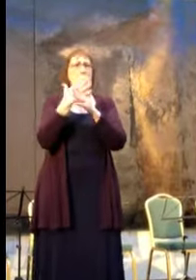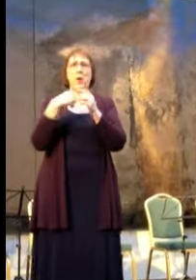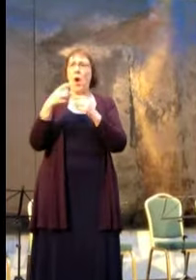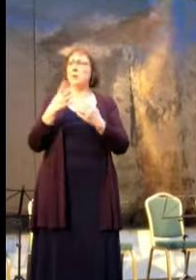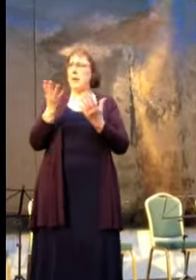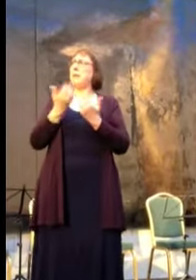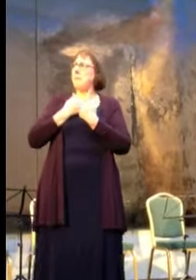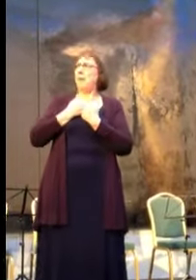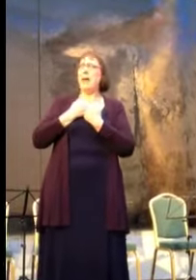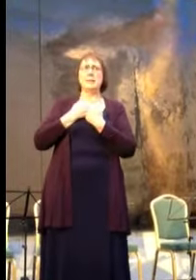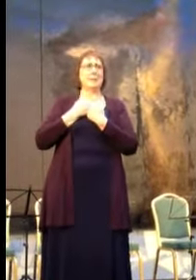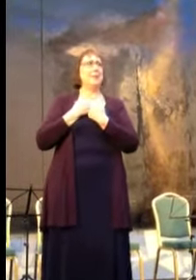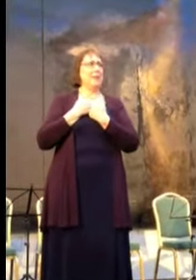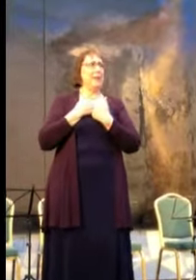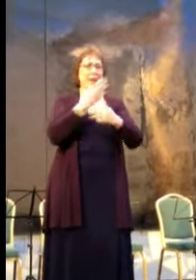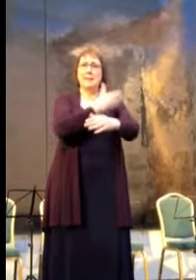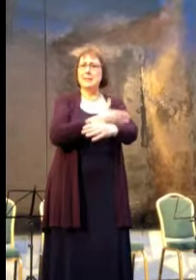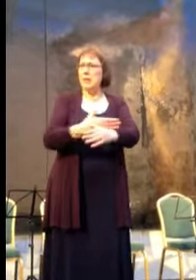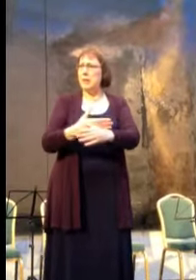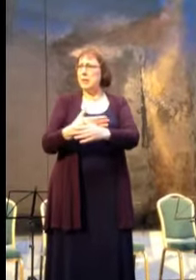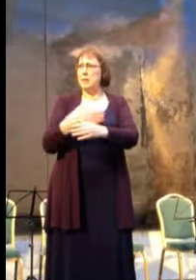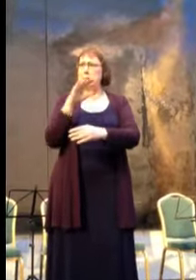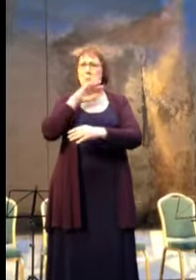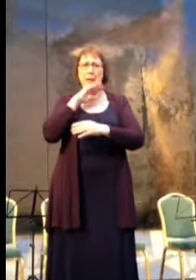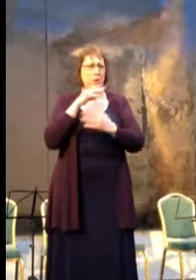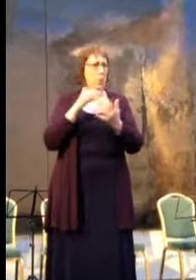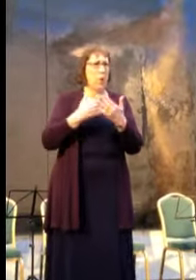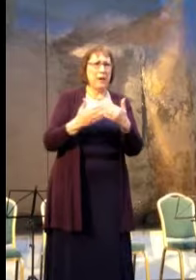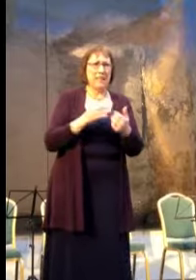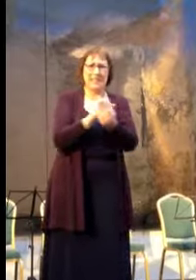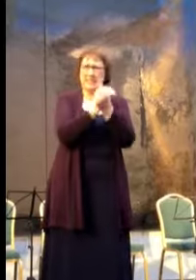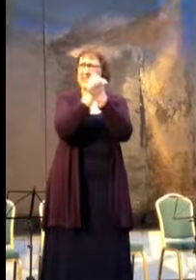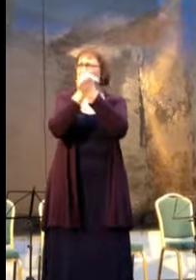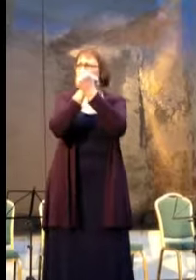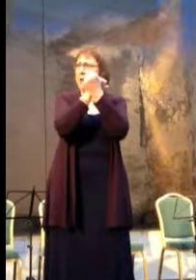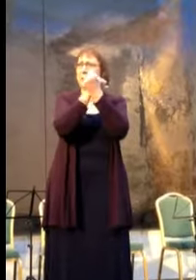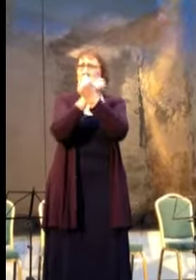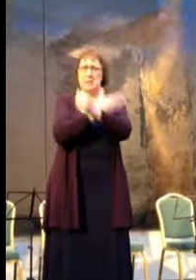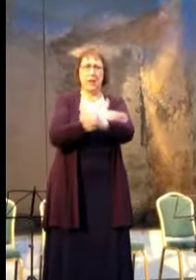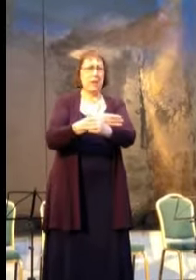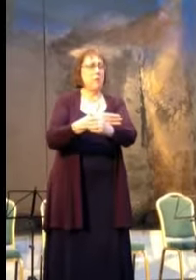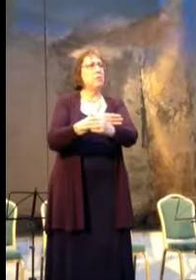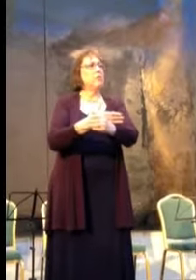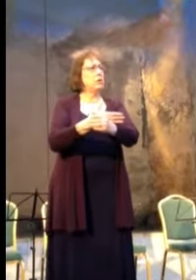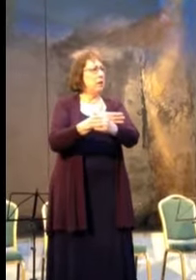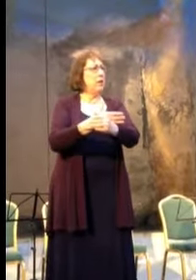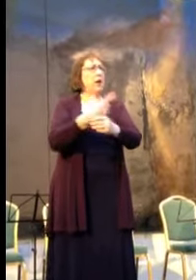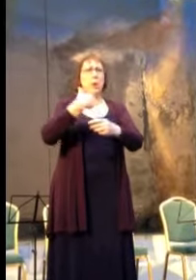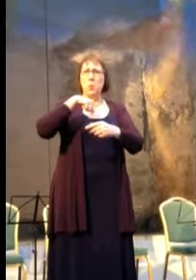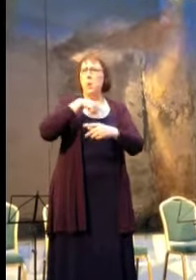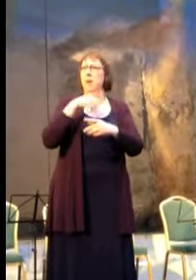acknowledge. For a start, that he came as a slave, and therefore we have ourselves the experience that in